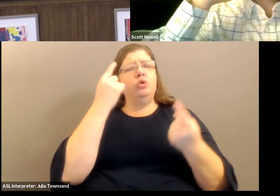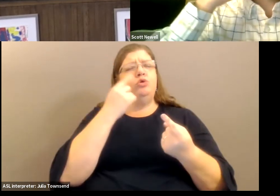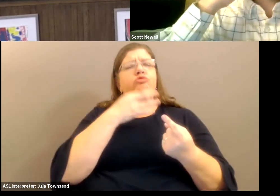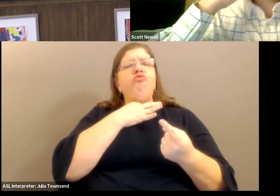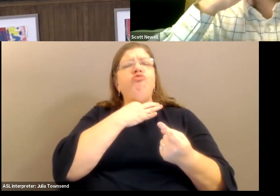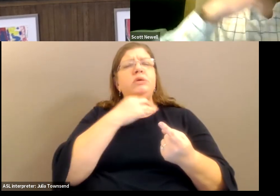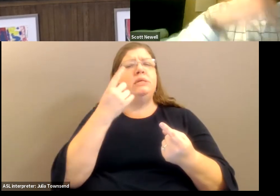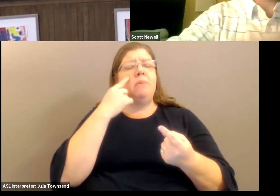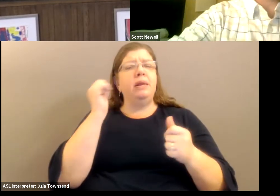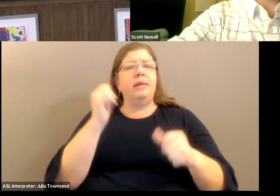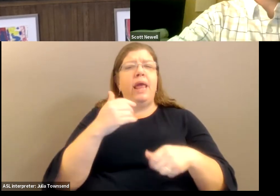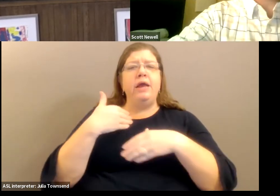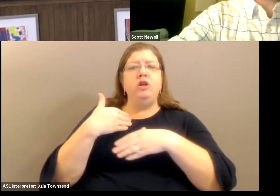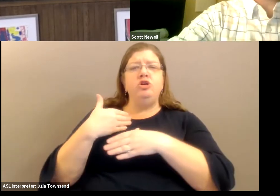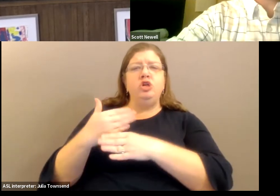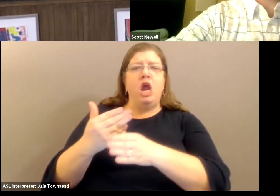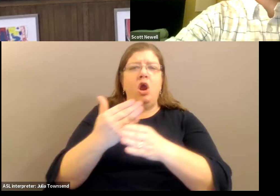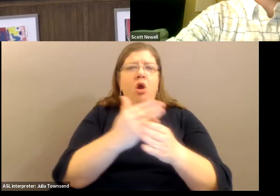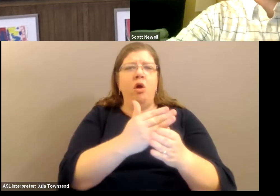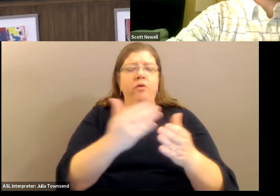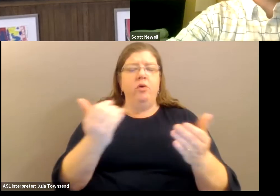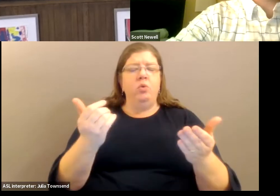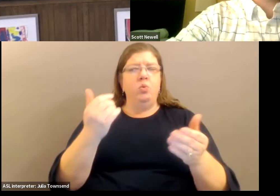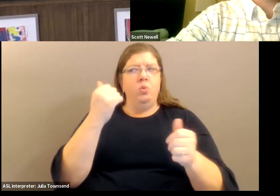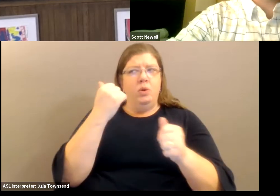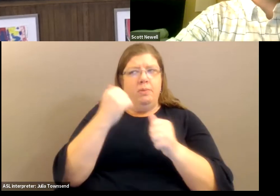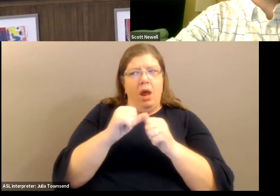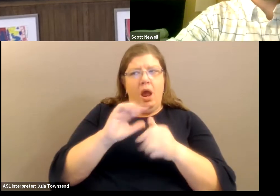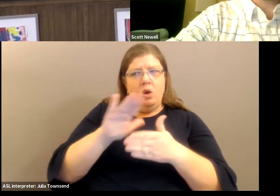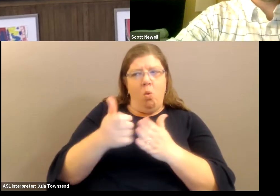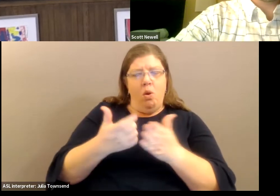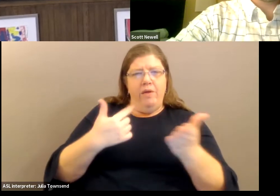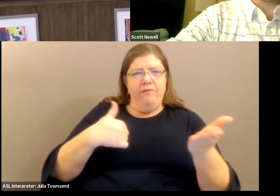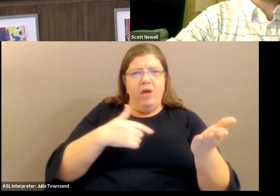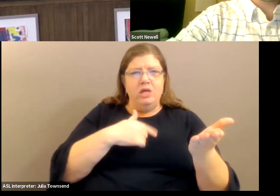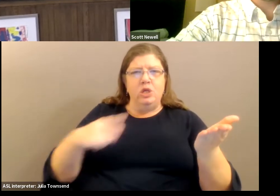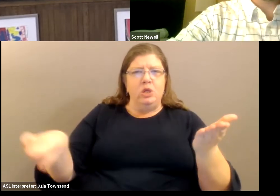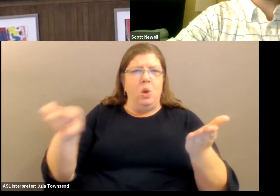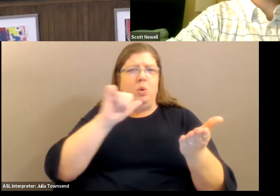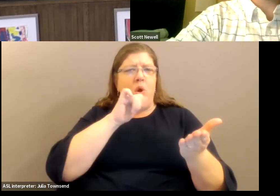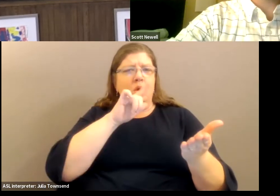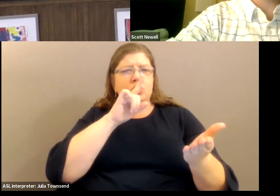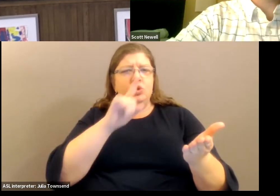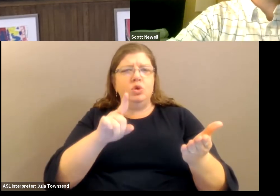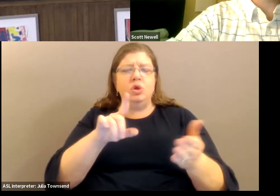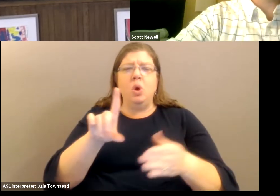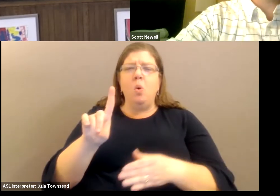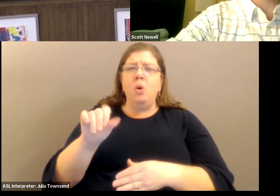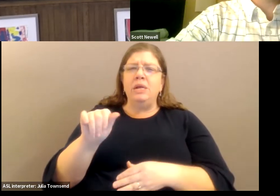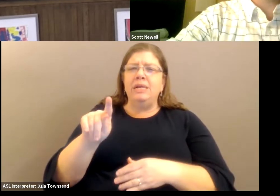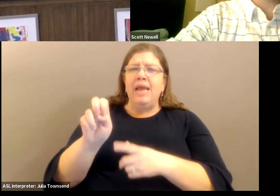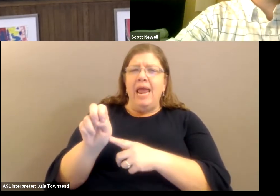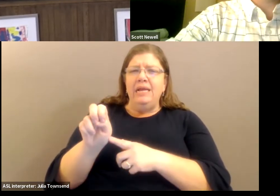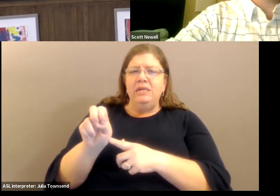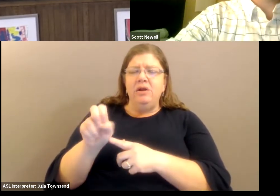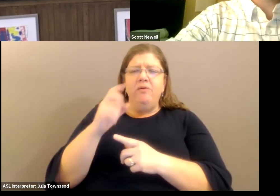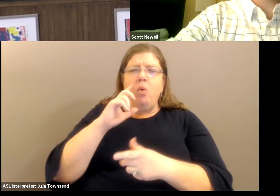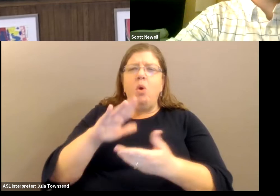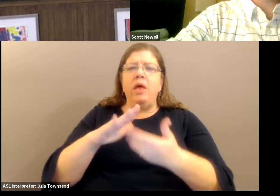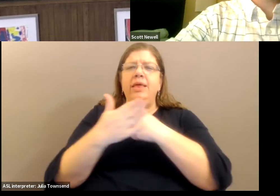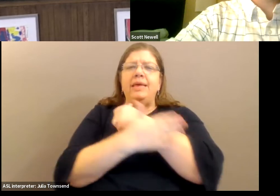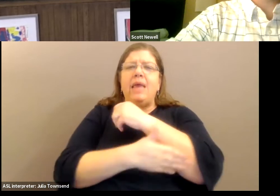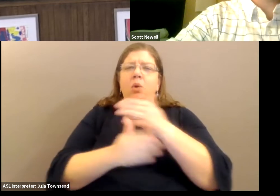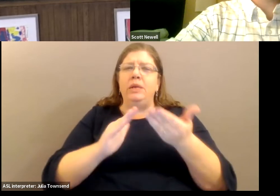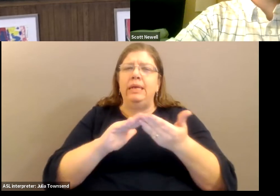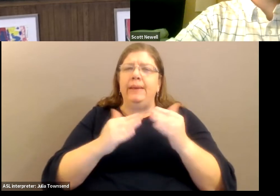just share for all of our, to remind us and also those who aren't sure about it, what date do we go before the county committee,